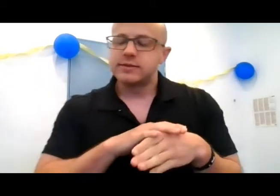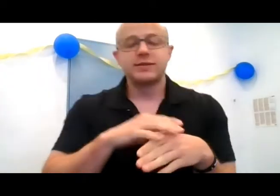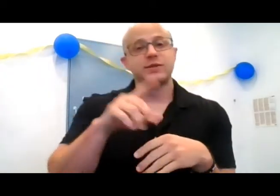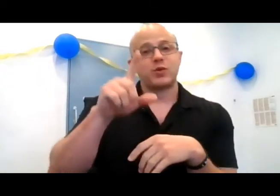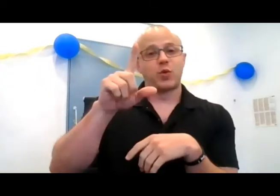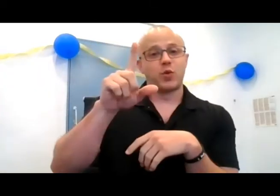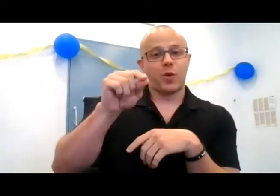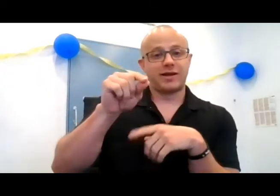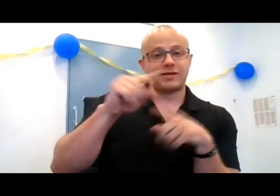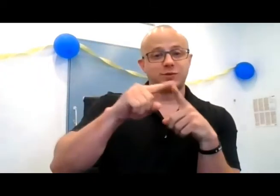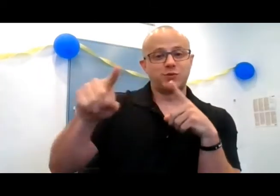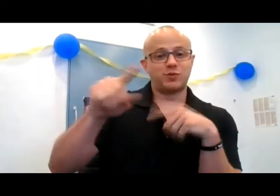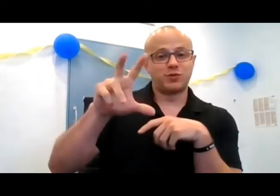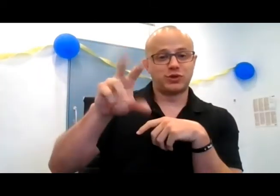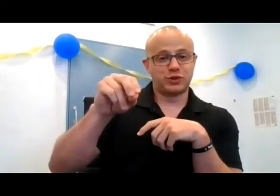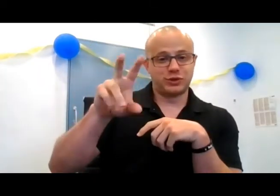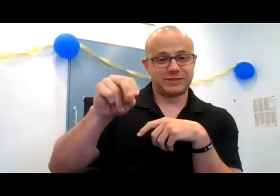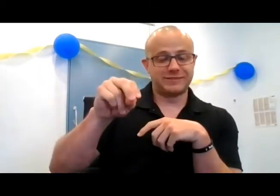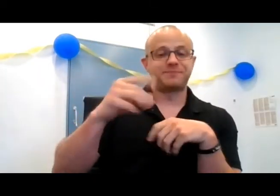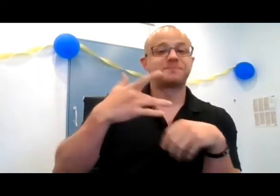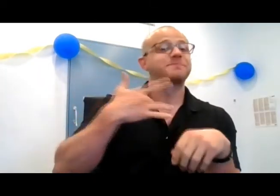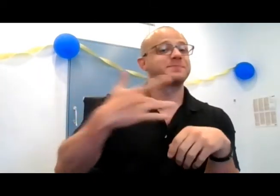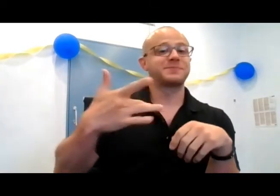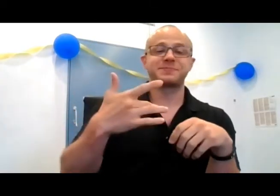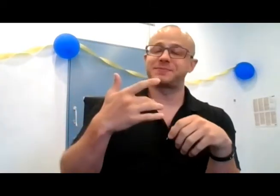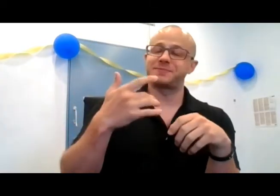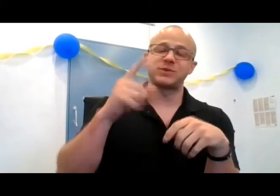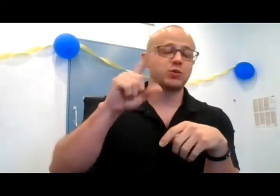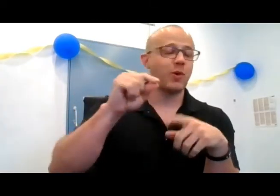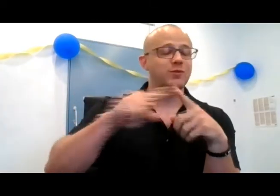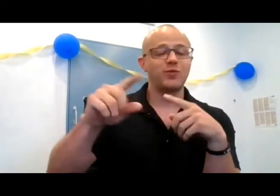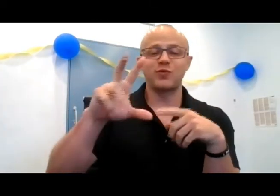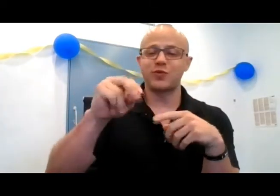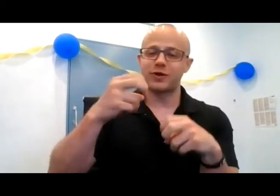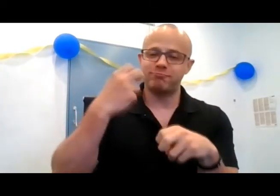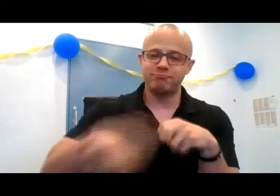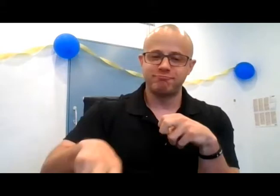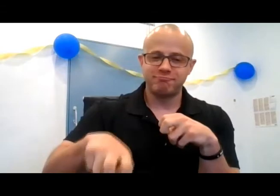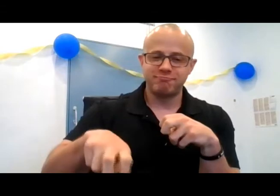today will be the numbers 20 to 30.